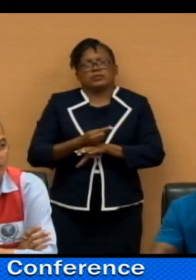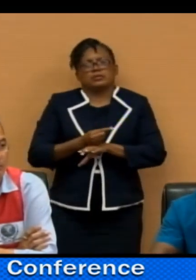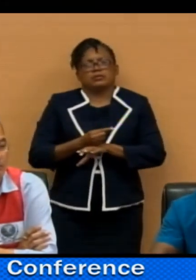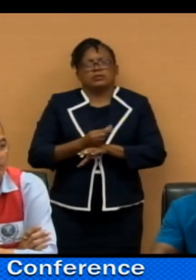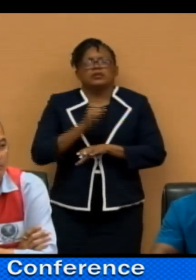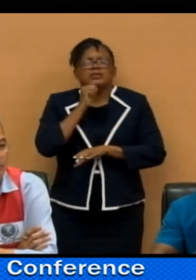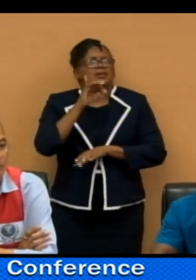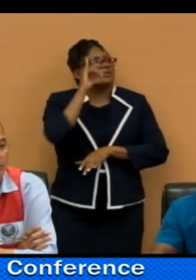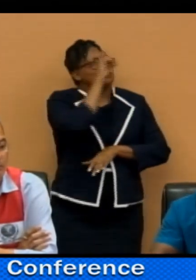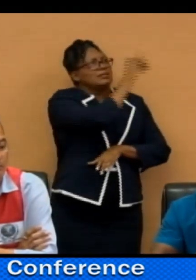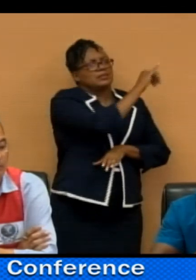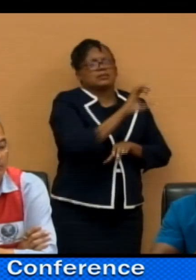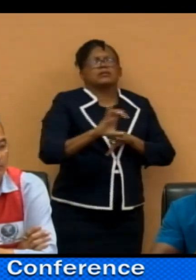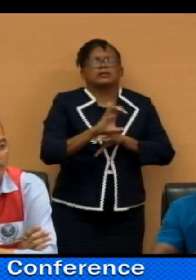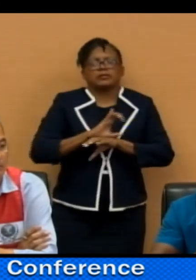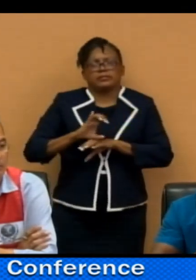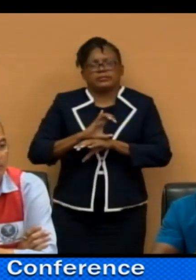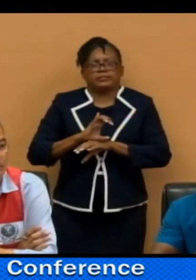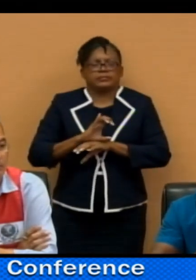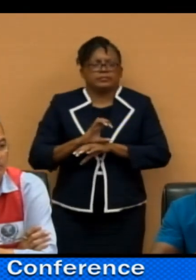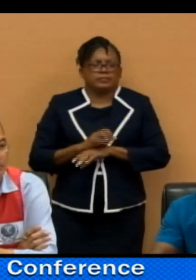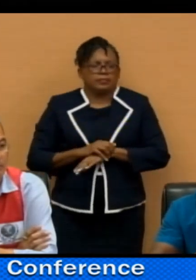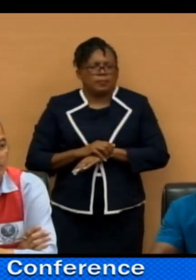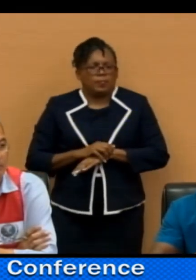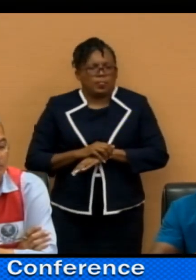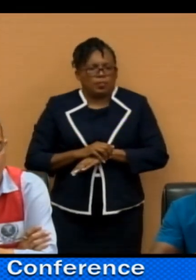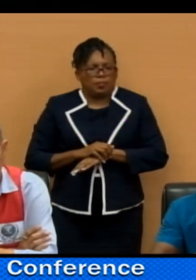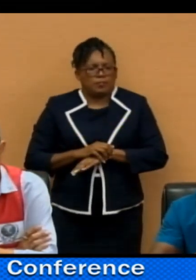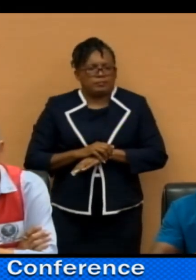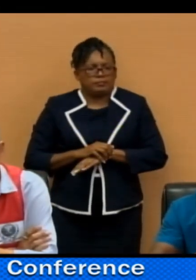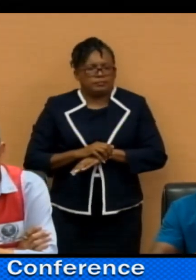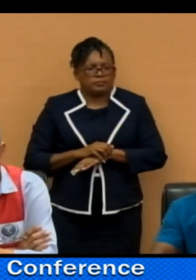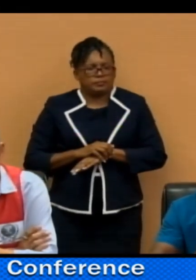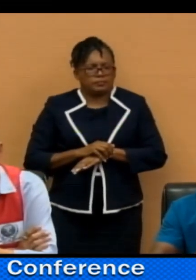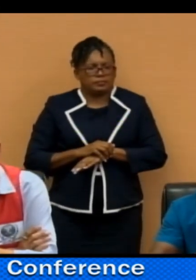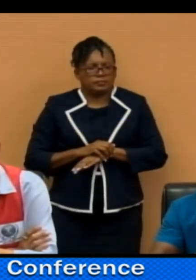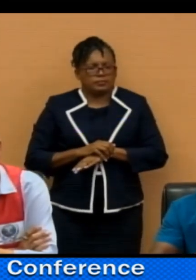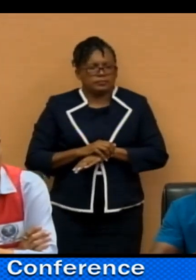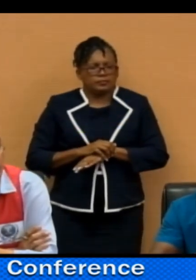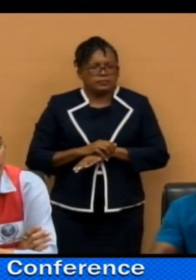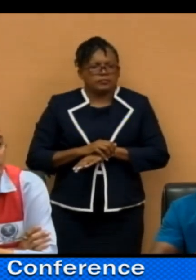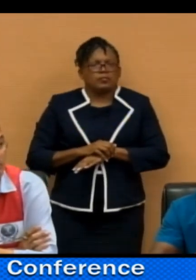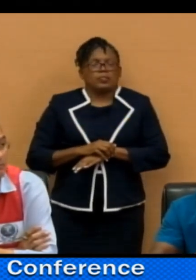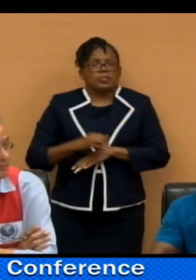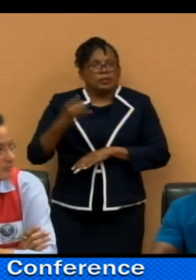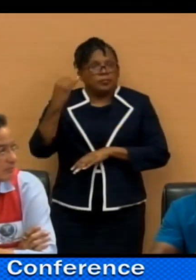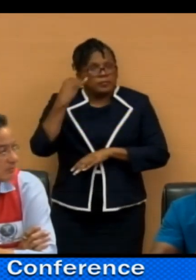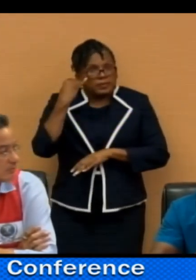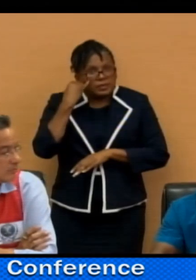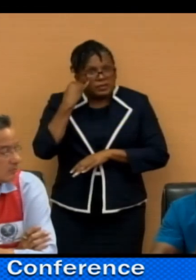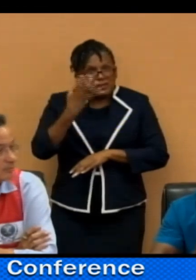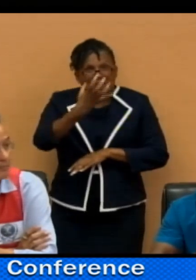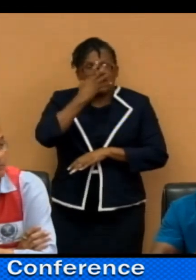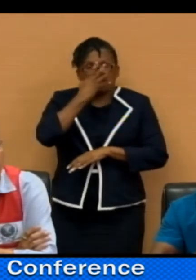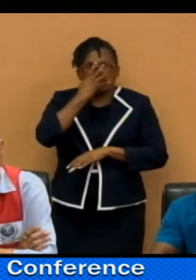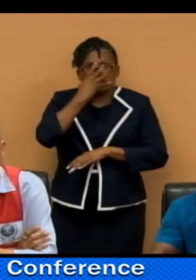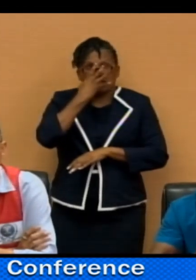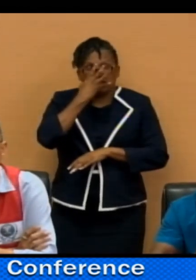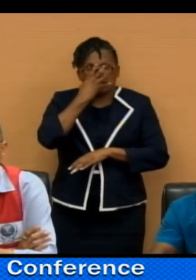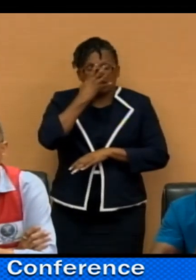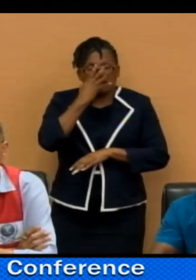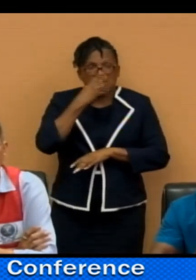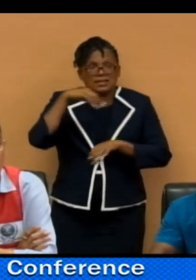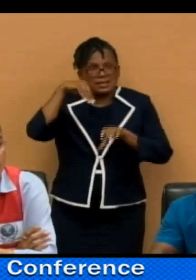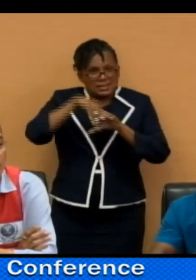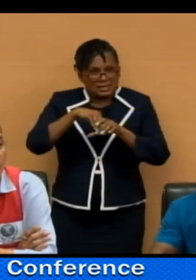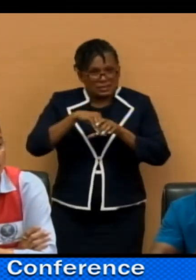ventilation. Because to have a ventilator in Karakou means that you have to have the personnel up there to be able to put that person